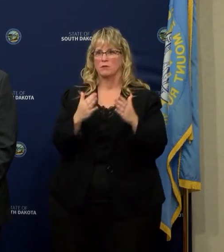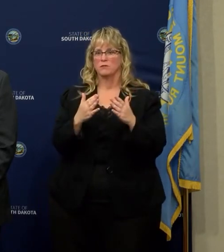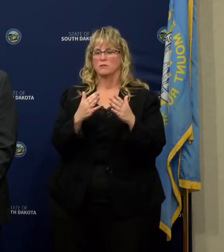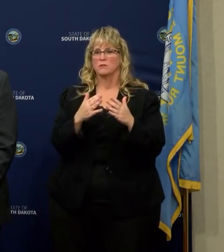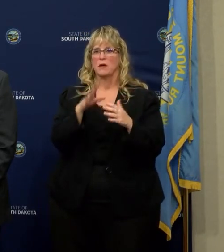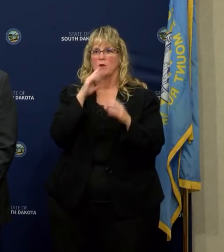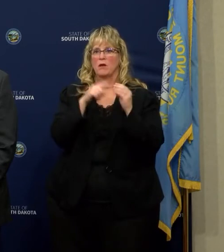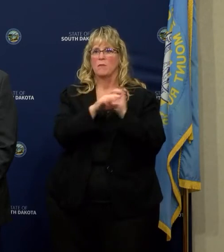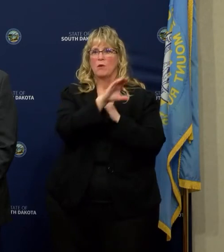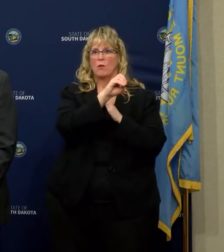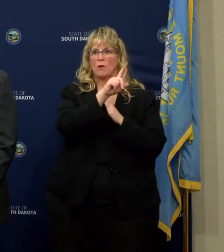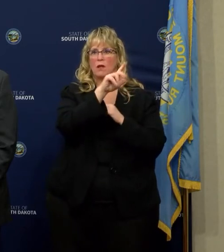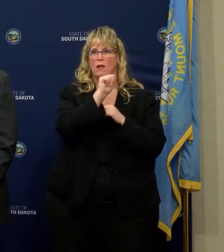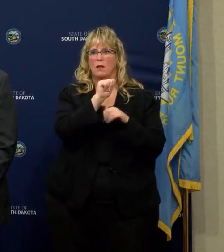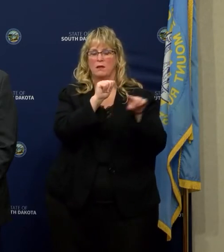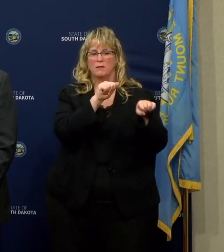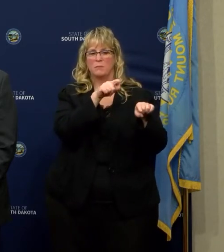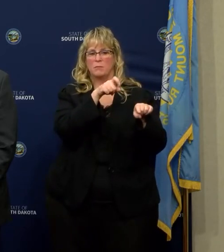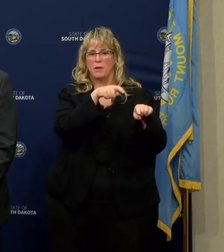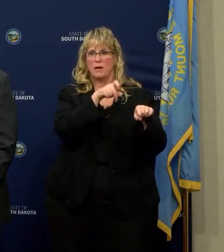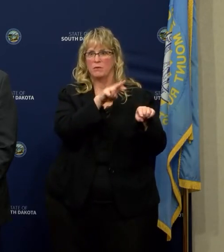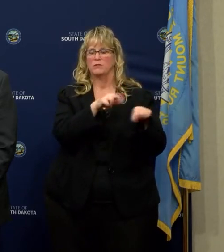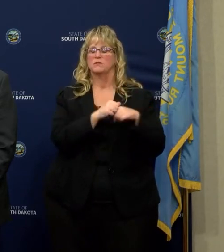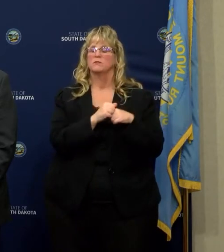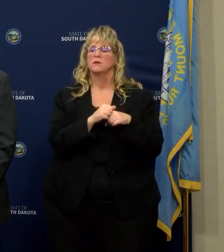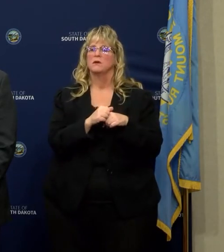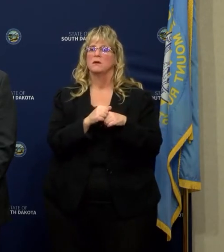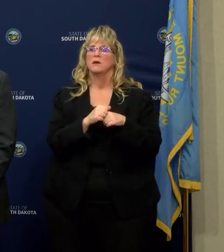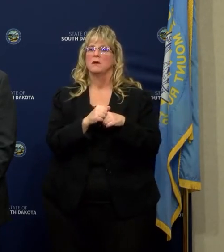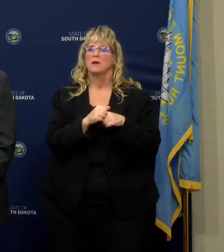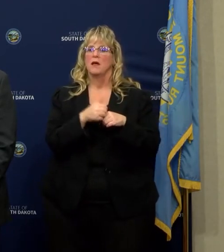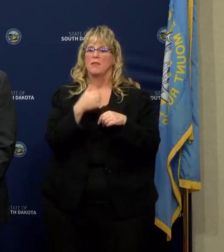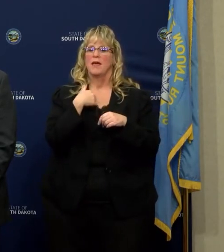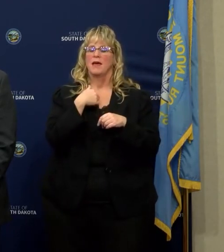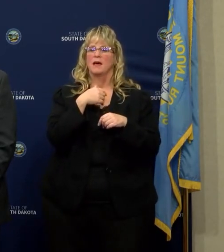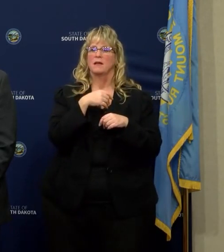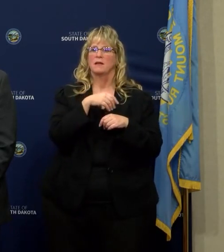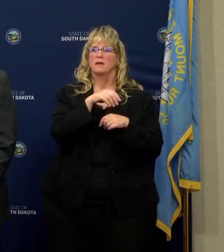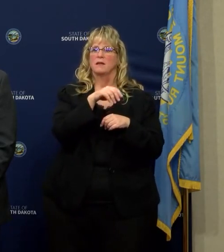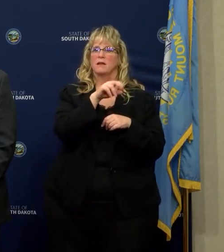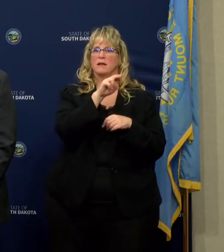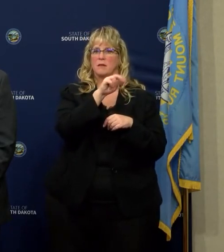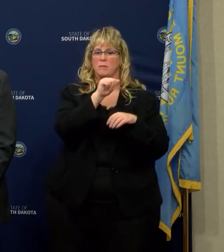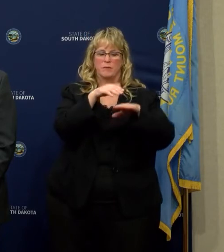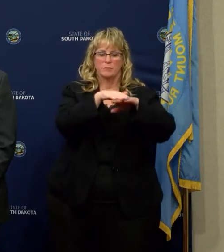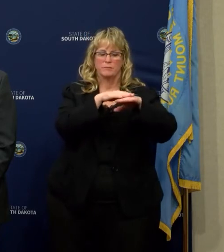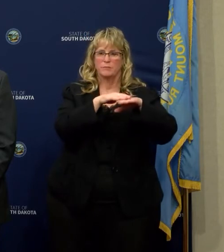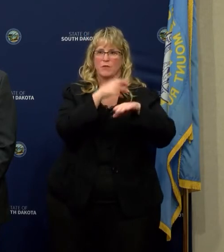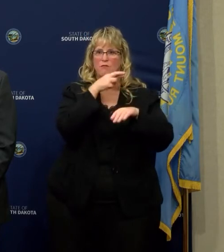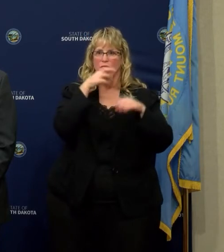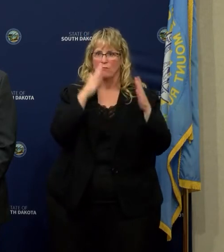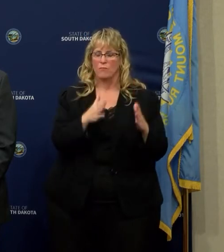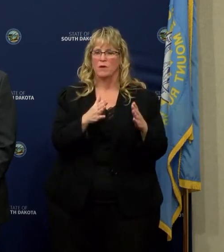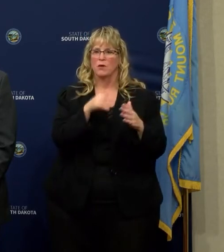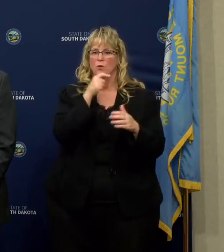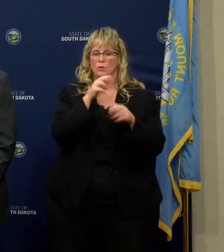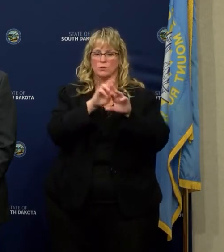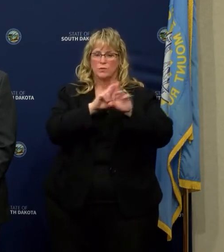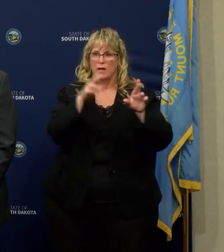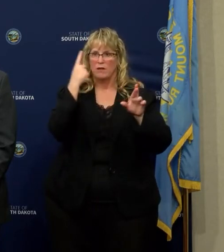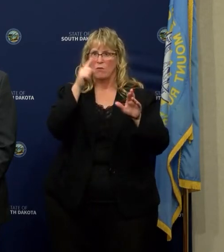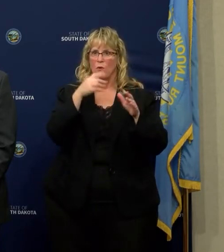talking of Oglala Sioux. There was an instance where a tribal farmer was ranching, getting ready for calving